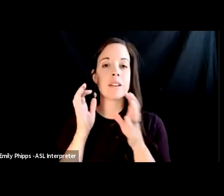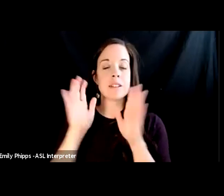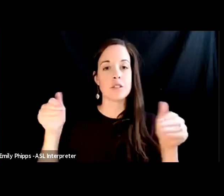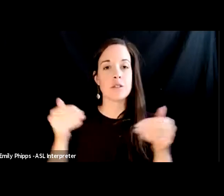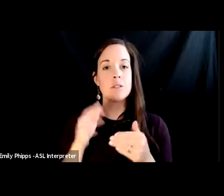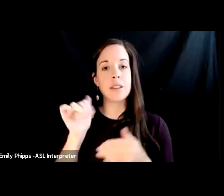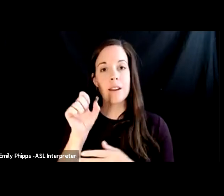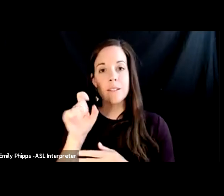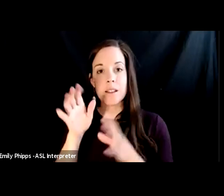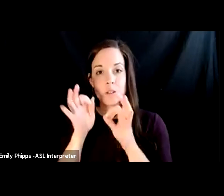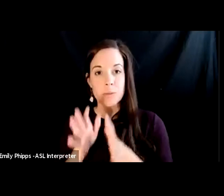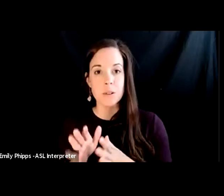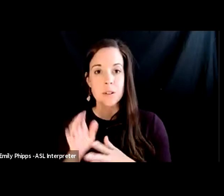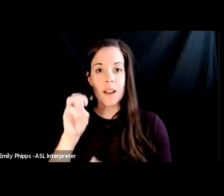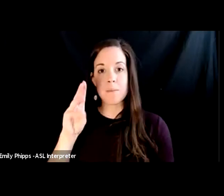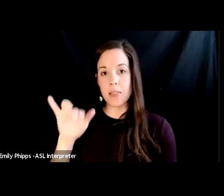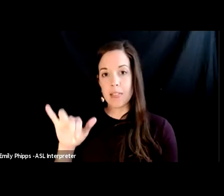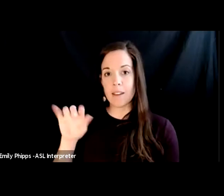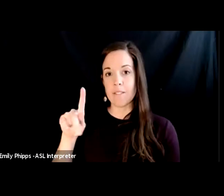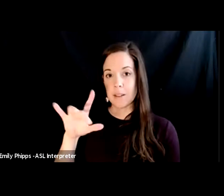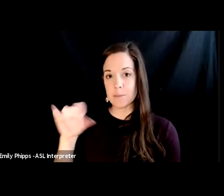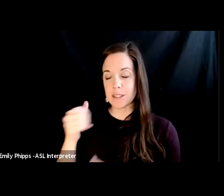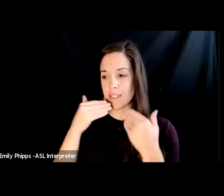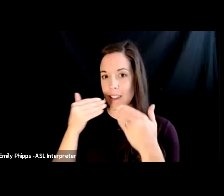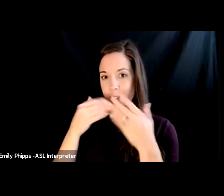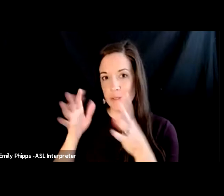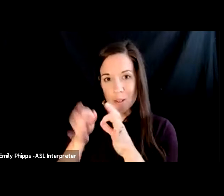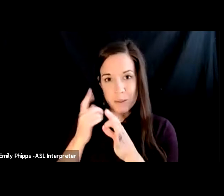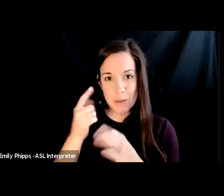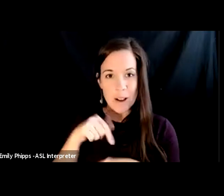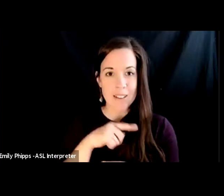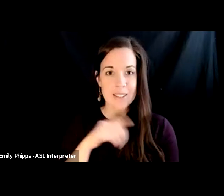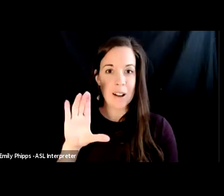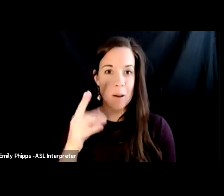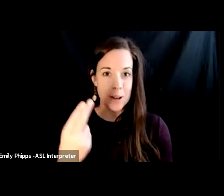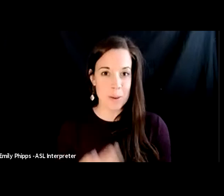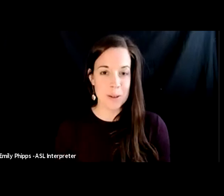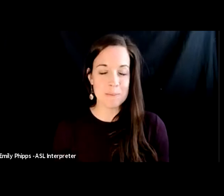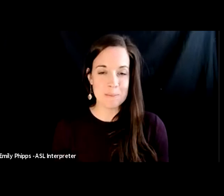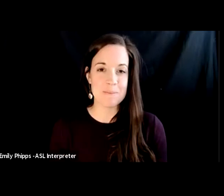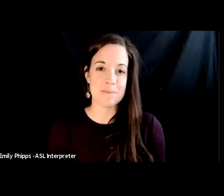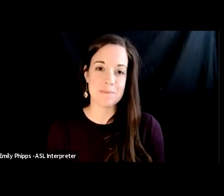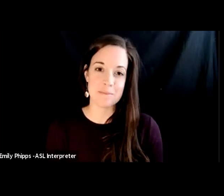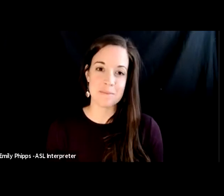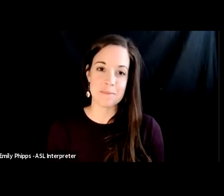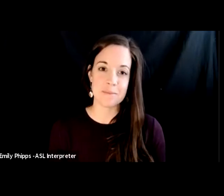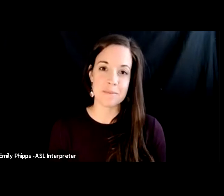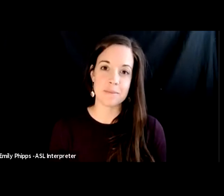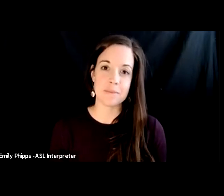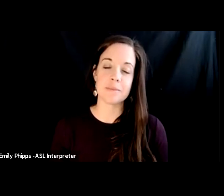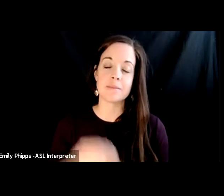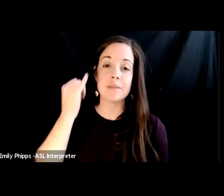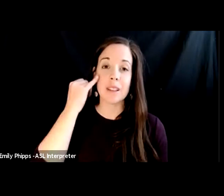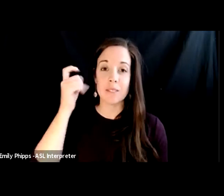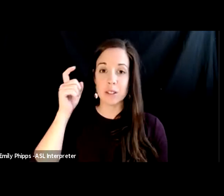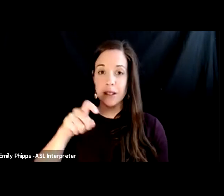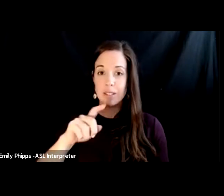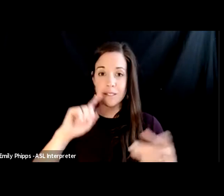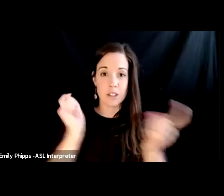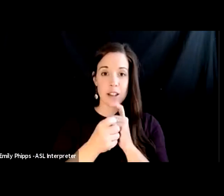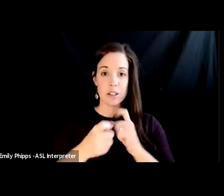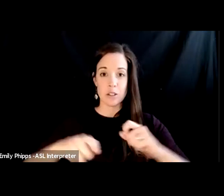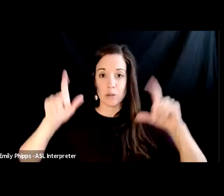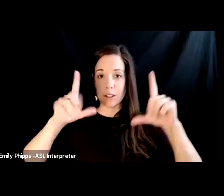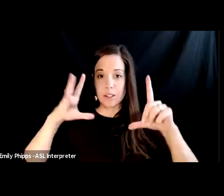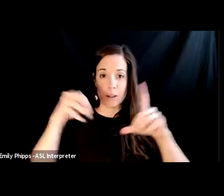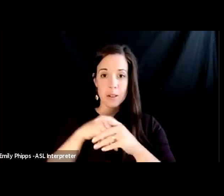interpreter, Emily Phipps. Thank you, Emily, for interpreting for us at Common Hour. Please note that if you need to change your screen view to